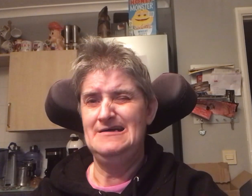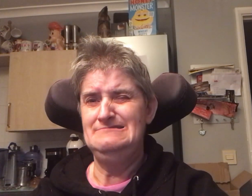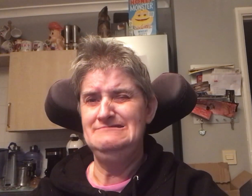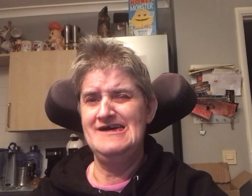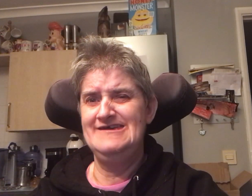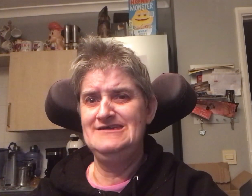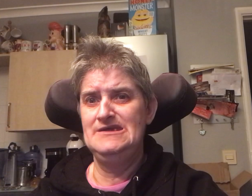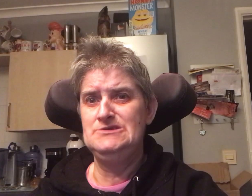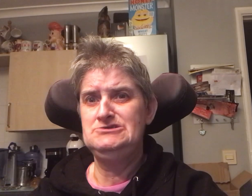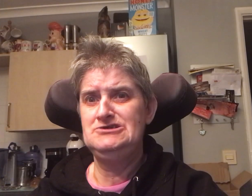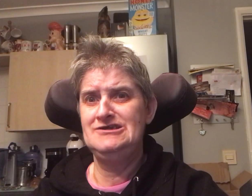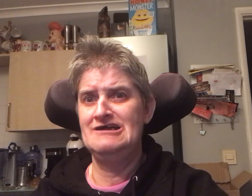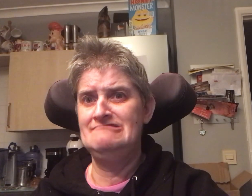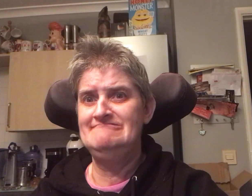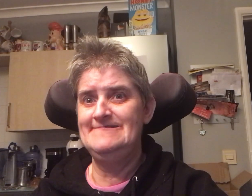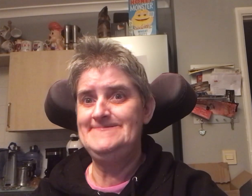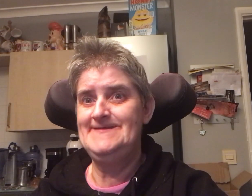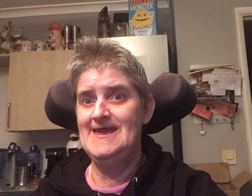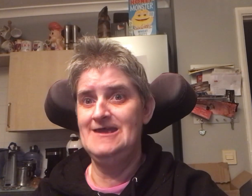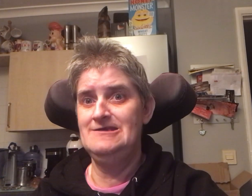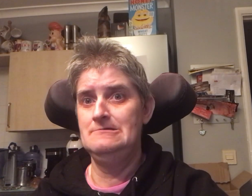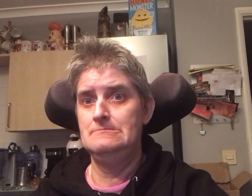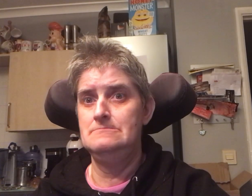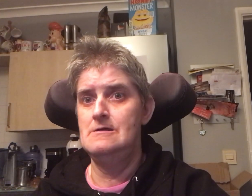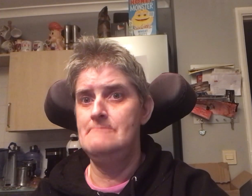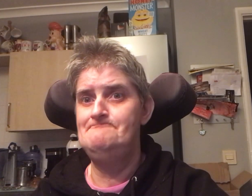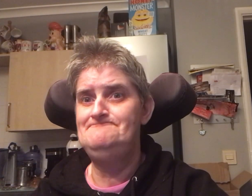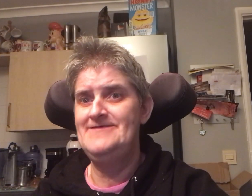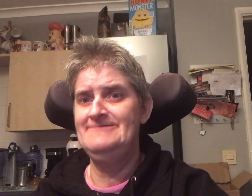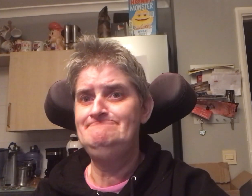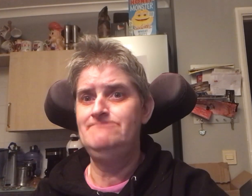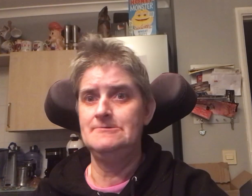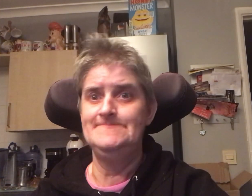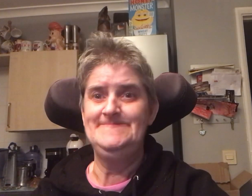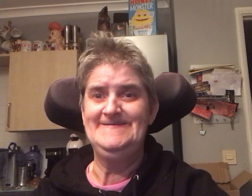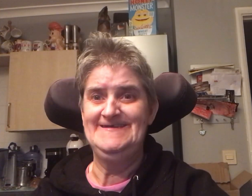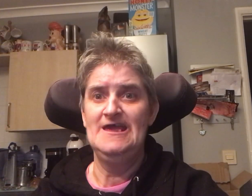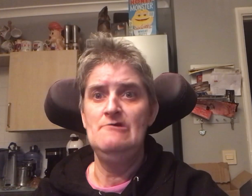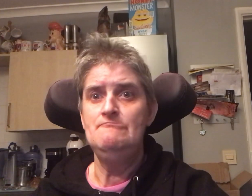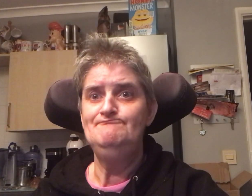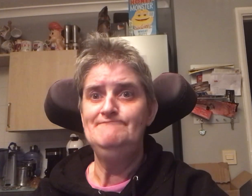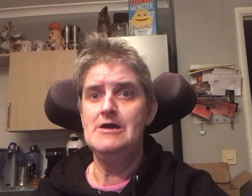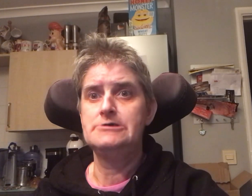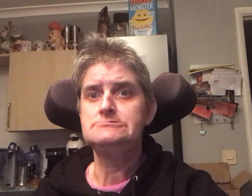are they a charity or a people's